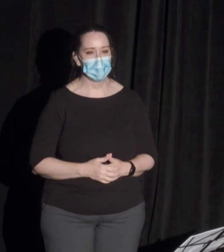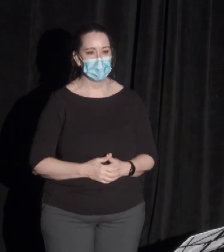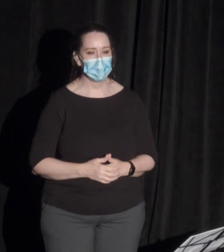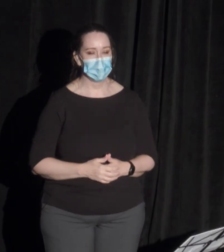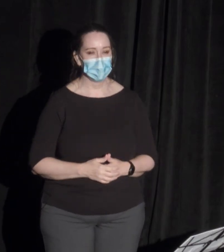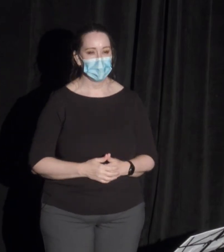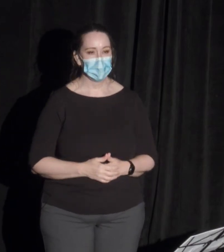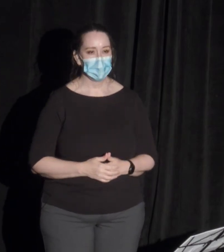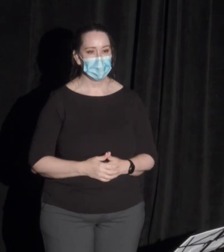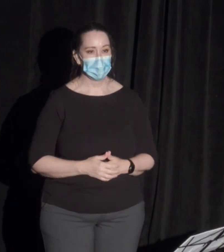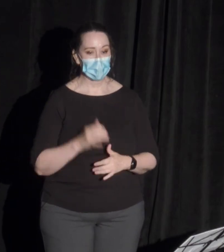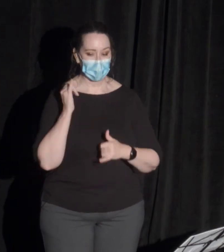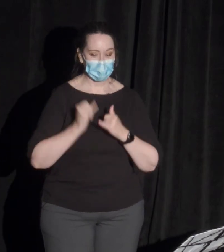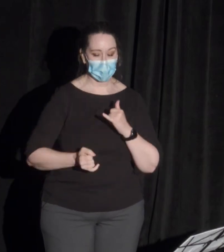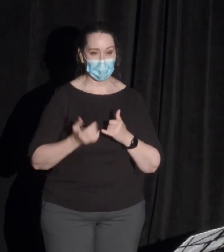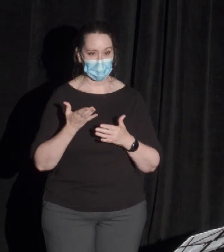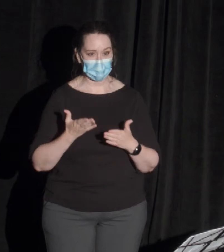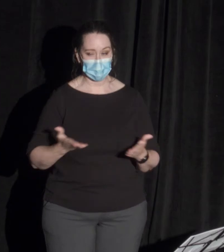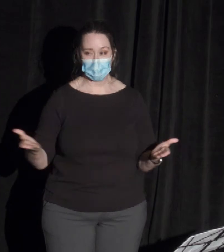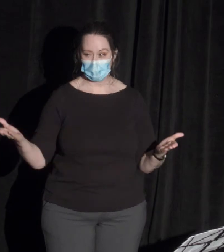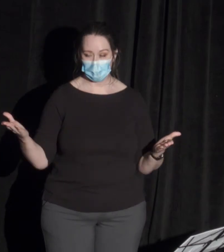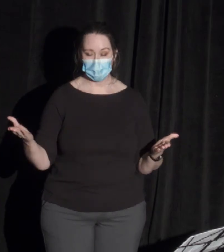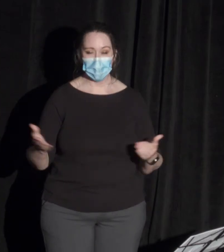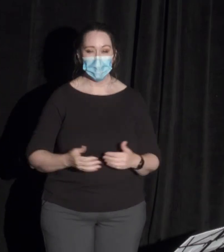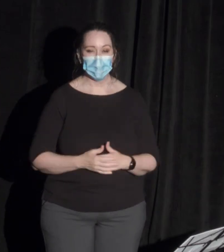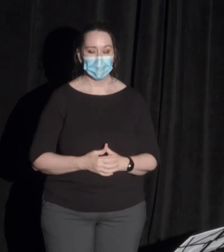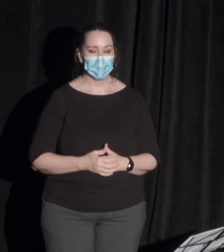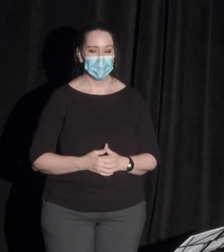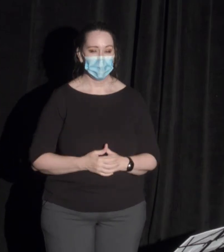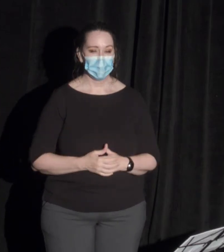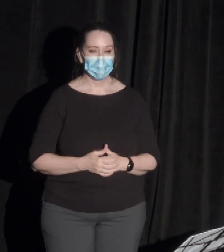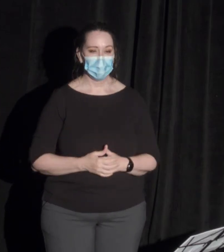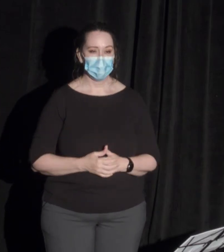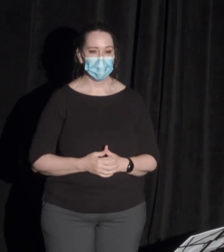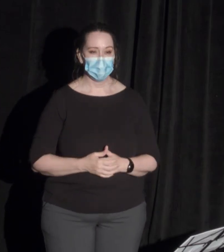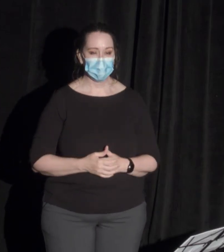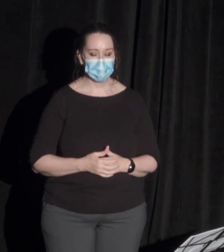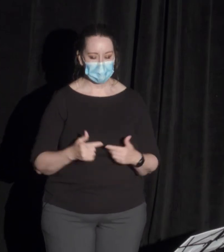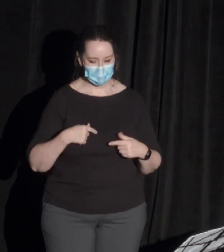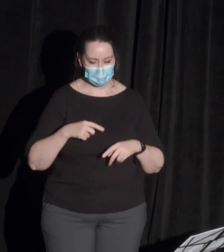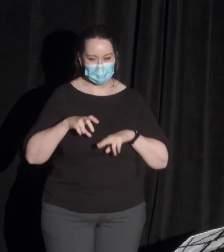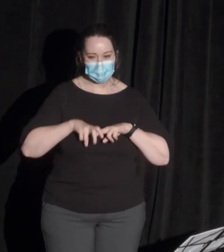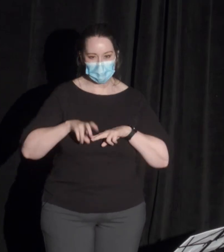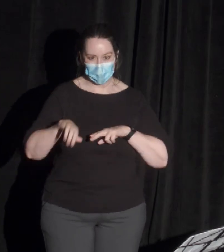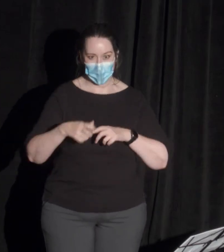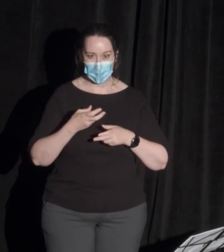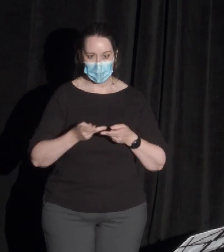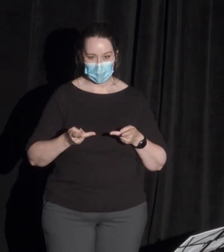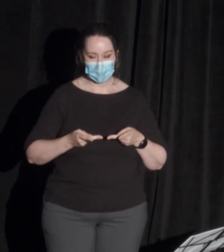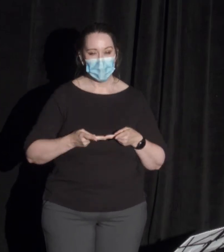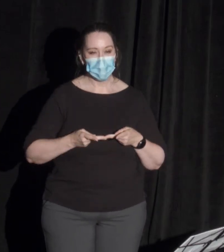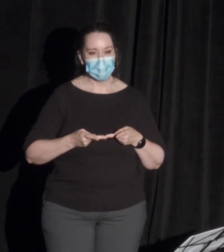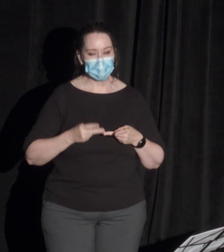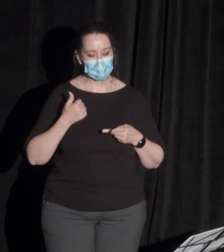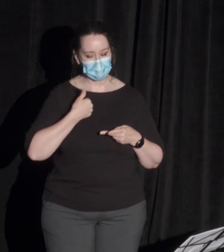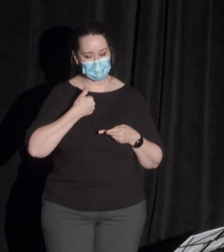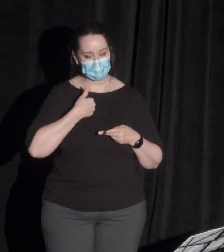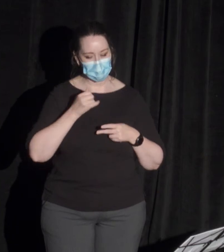To the finalists who are out here, I have been where you are. I have been a finalist, I